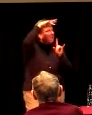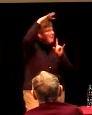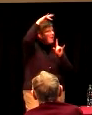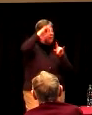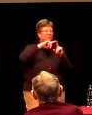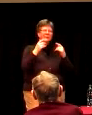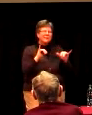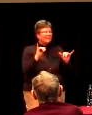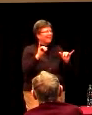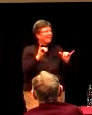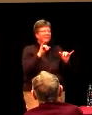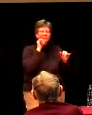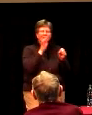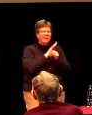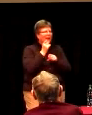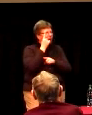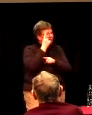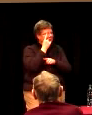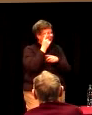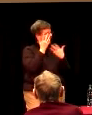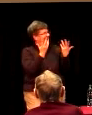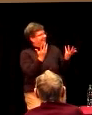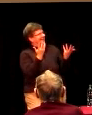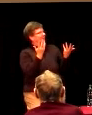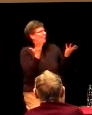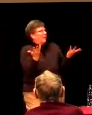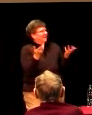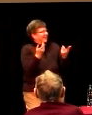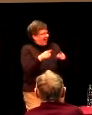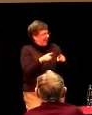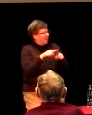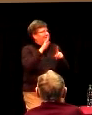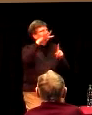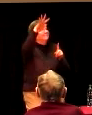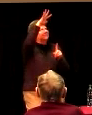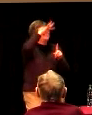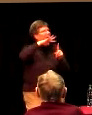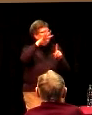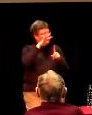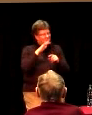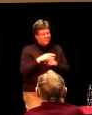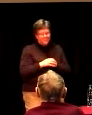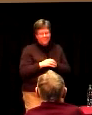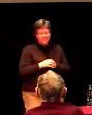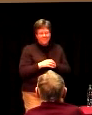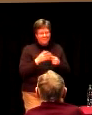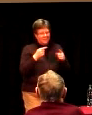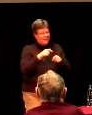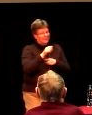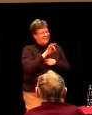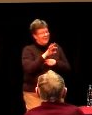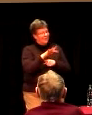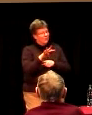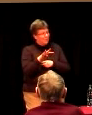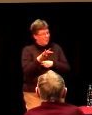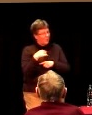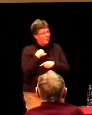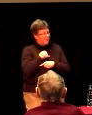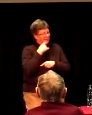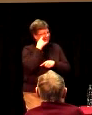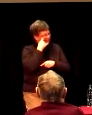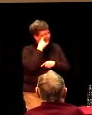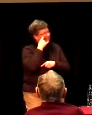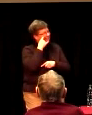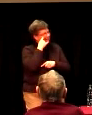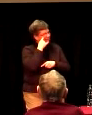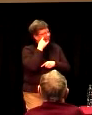but we still really weren't understanding the dynamics of what were happening. And in 1944, we had just introduced